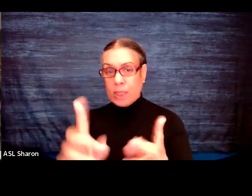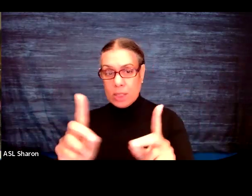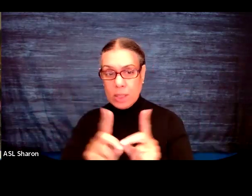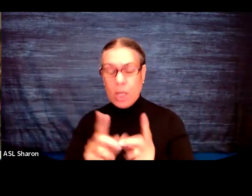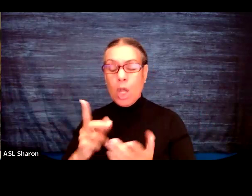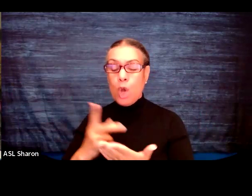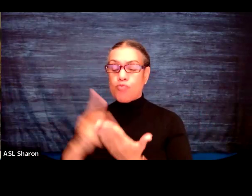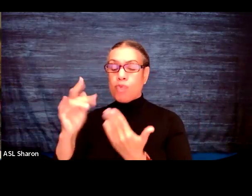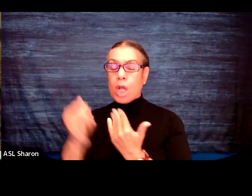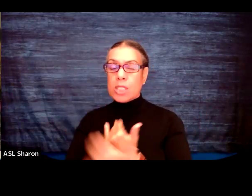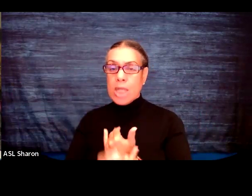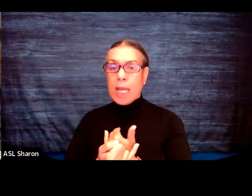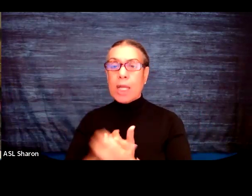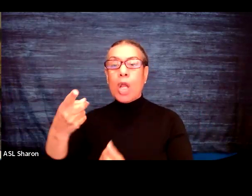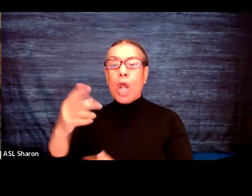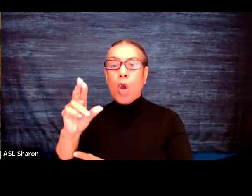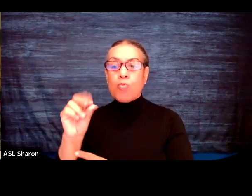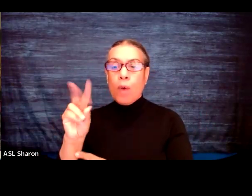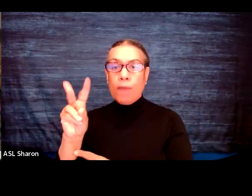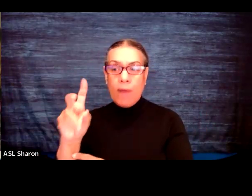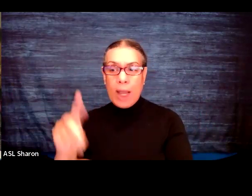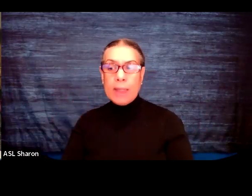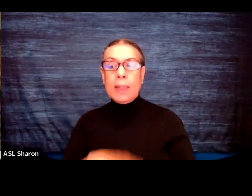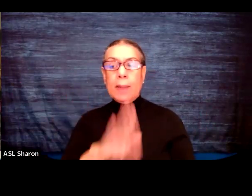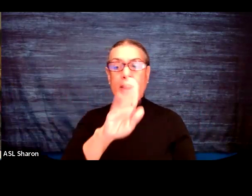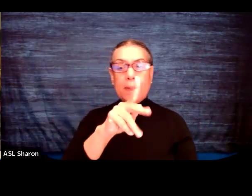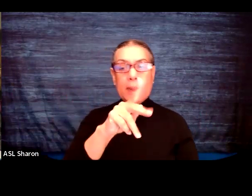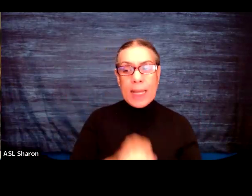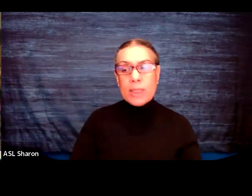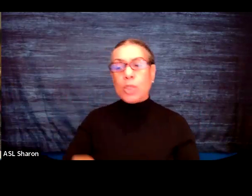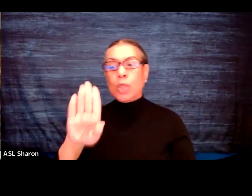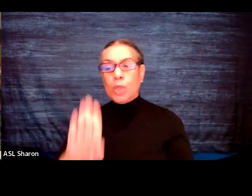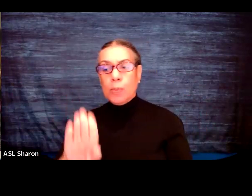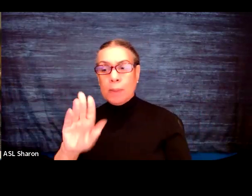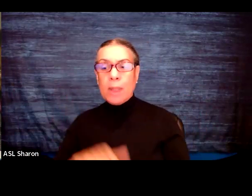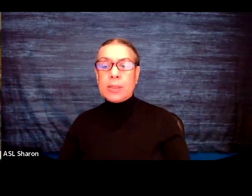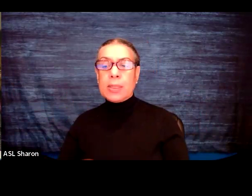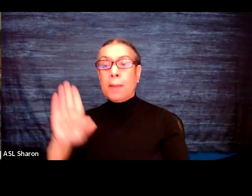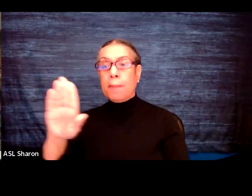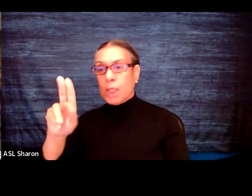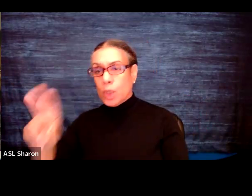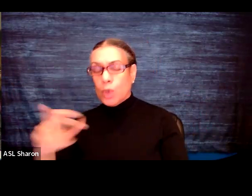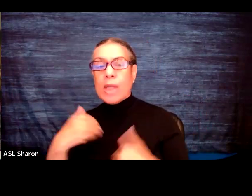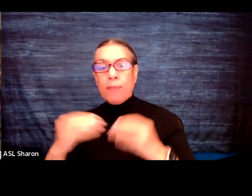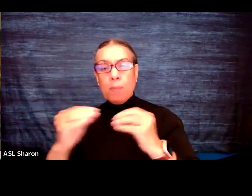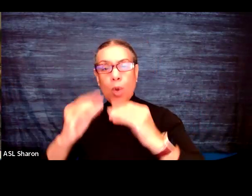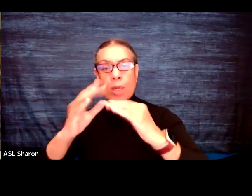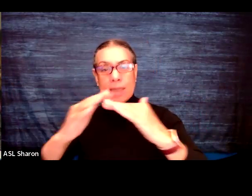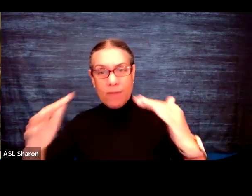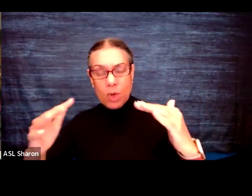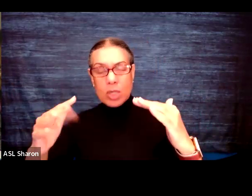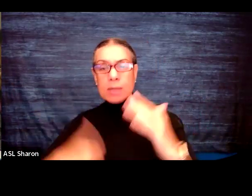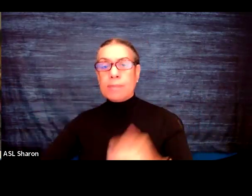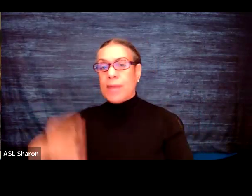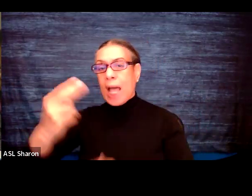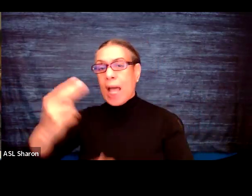Provide is a partnership between BPS, UMass Boston, and BU to increase the number of diverse, highly qualified